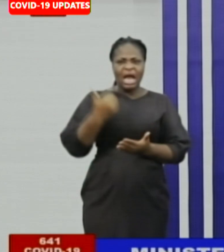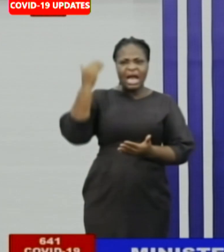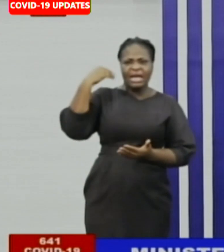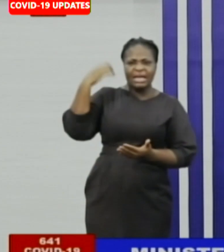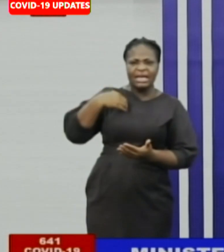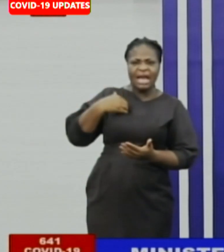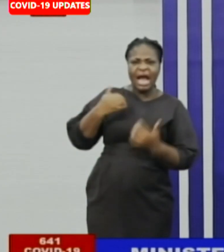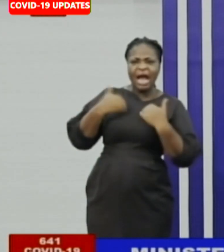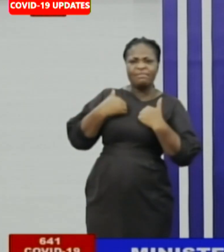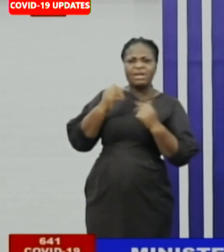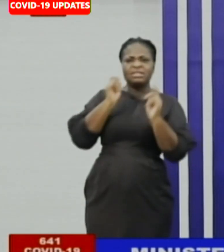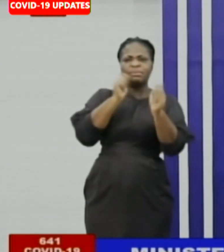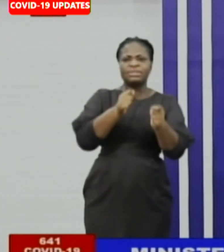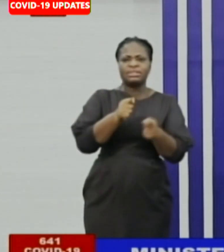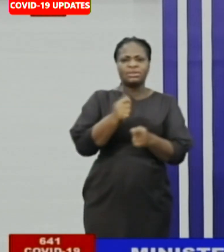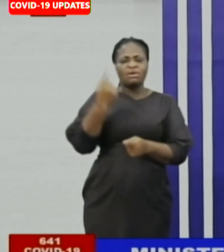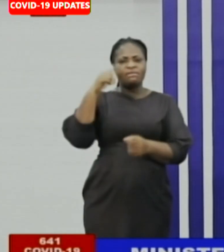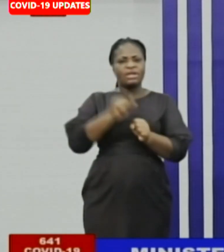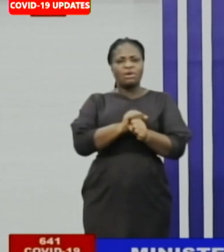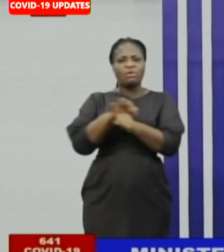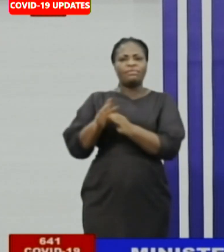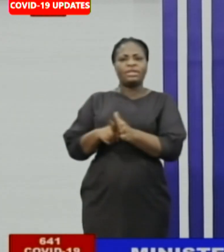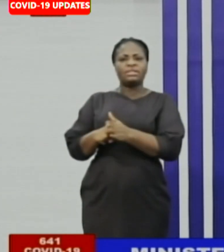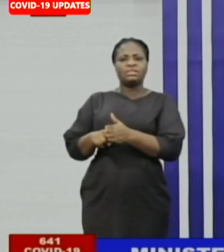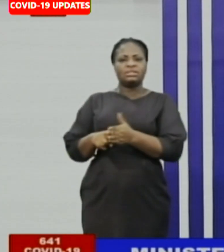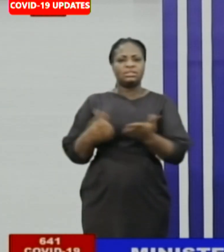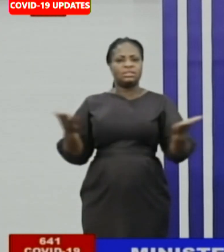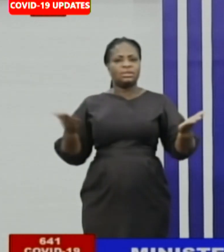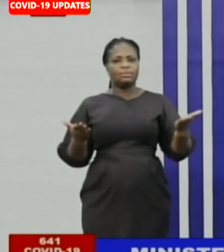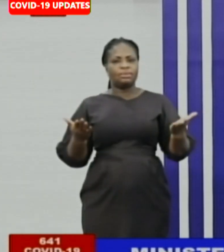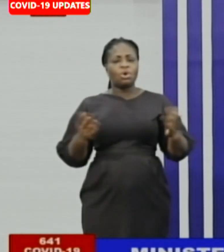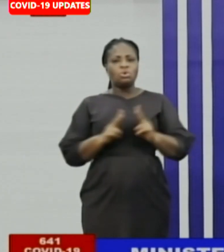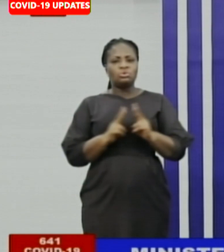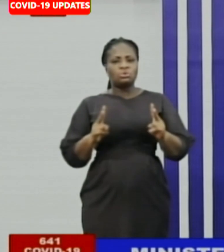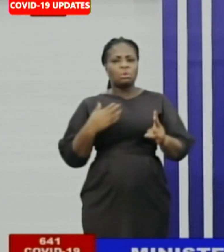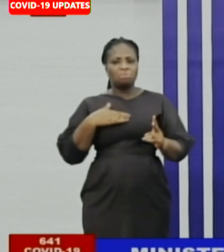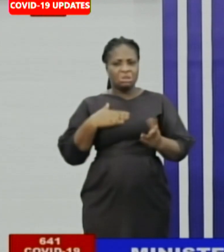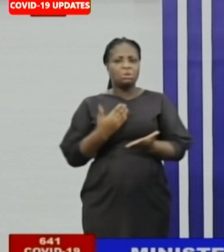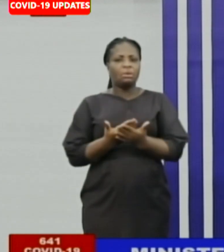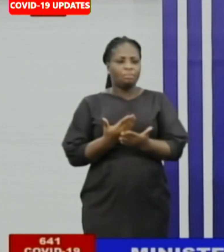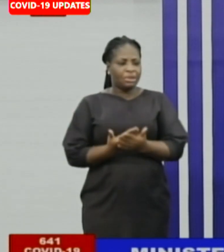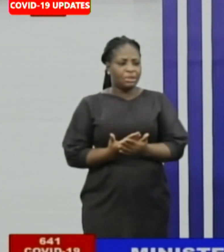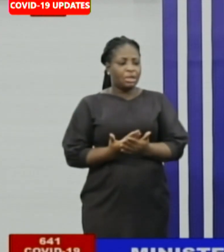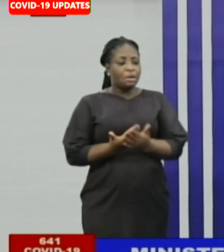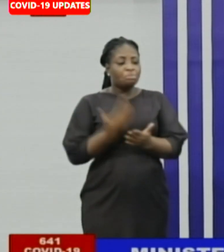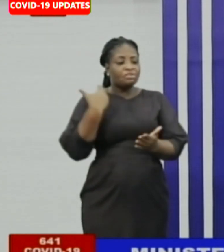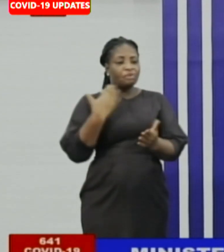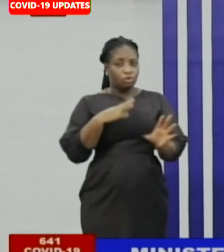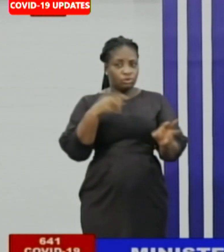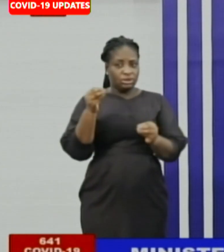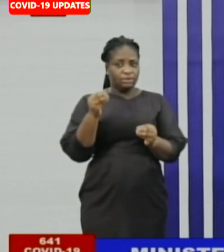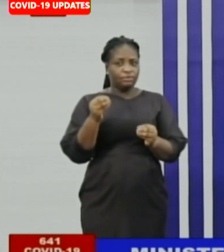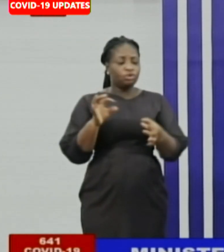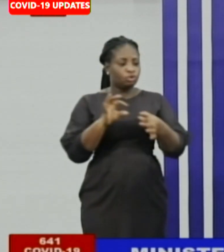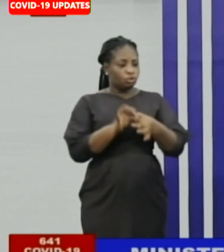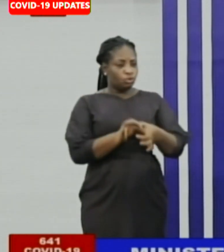a presentation for the COVID-19 Relief Fund. So I'll crave your indulgence just before we move along to join